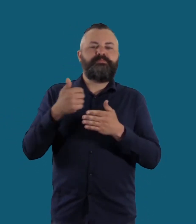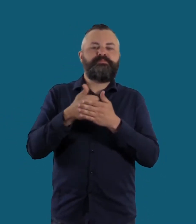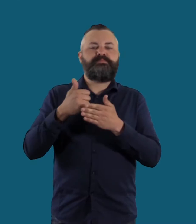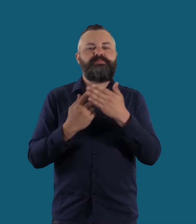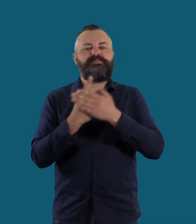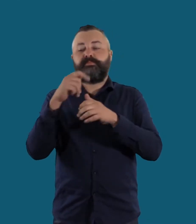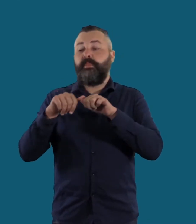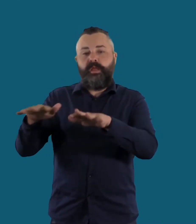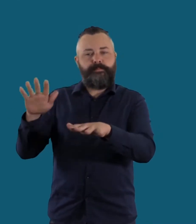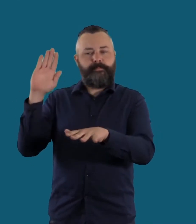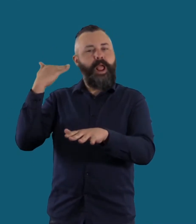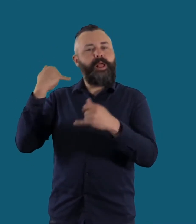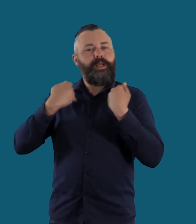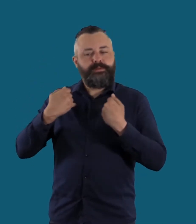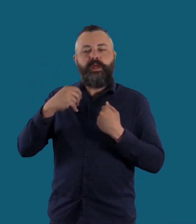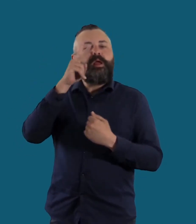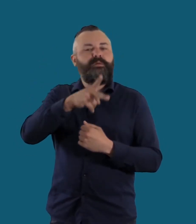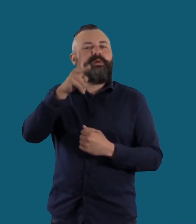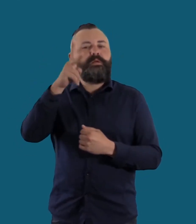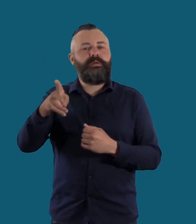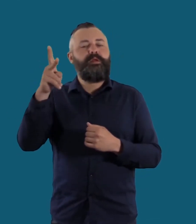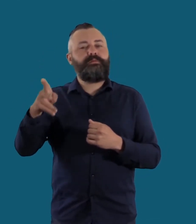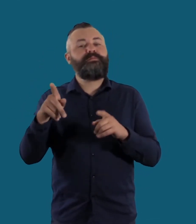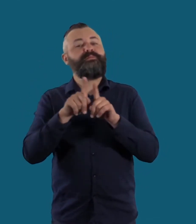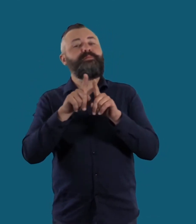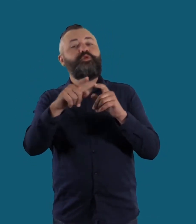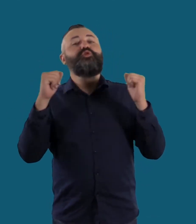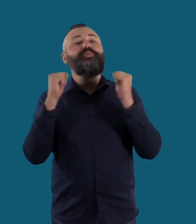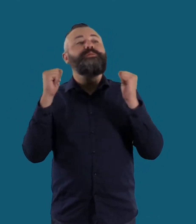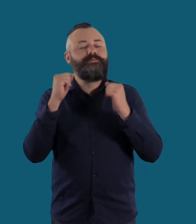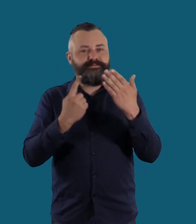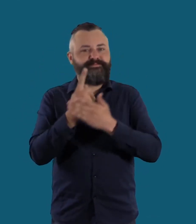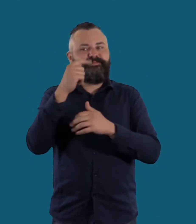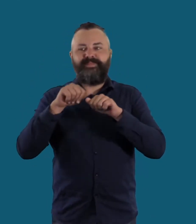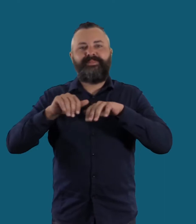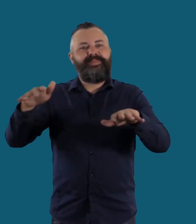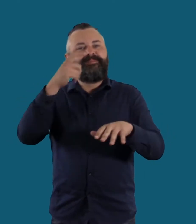An example of an epidemic is the outbreak of the influenza during wintertime.